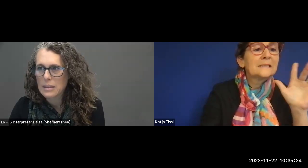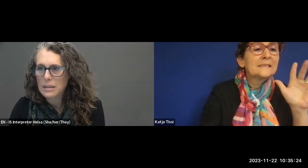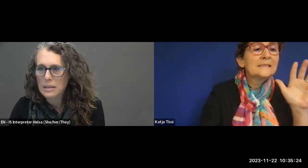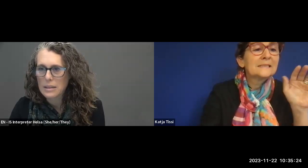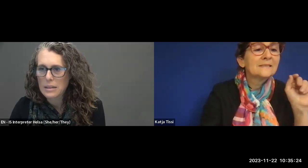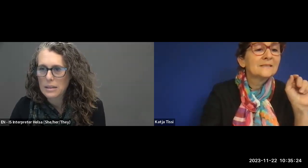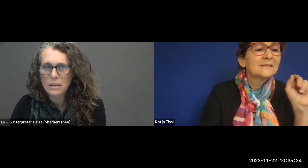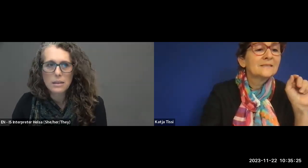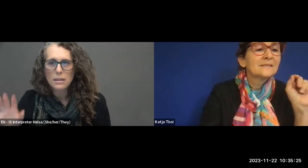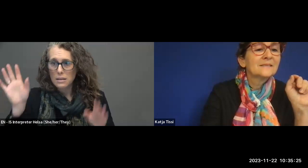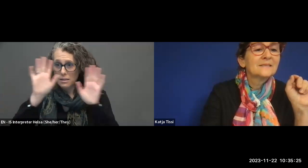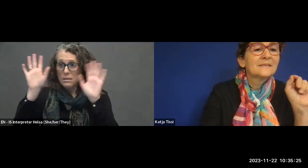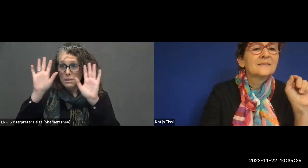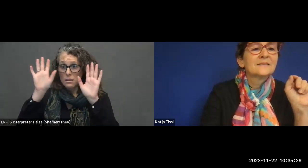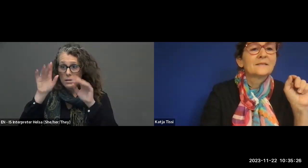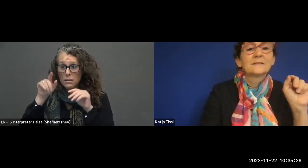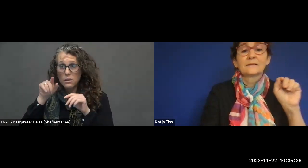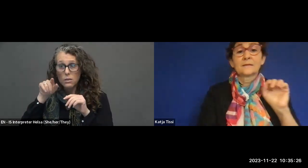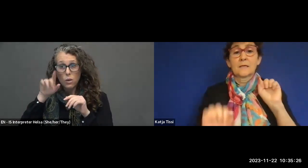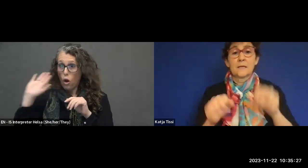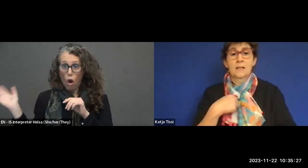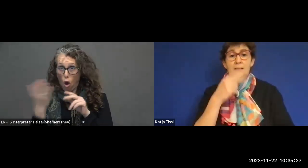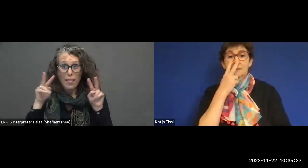Katja, you are pinned and correctly visible now.